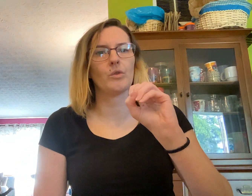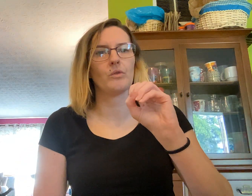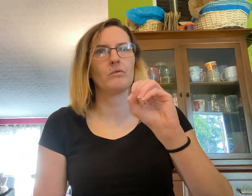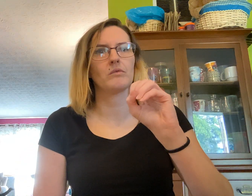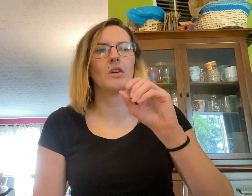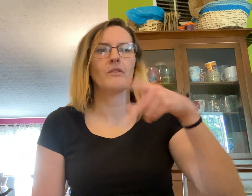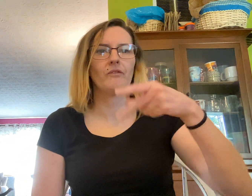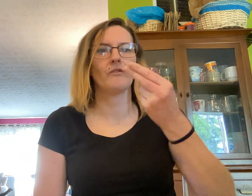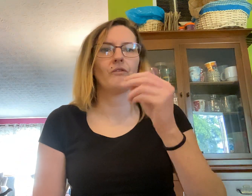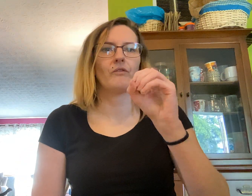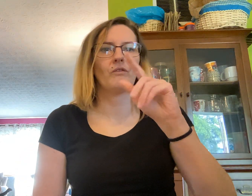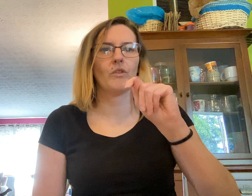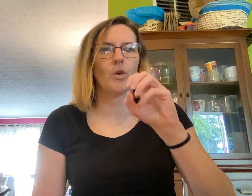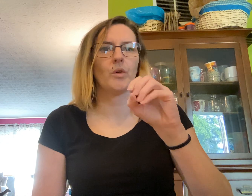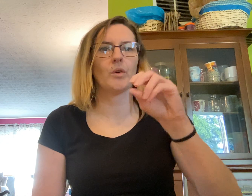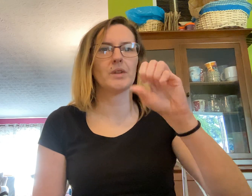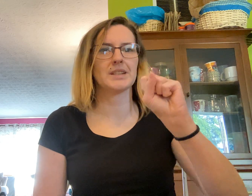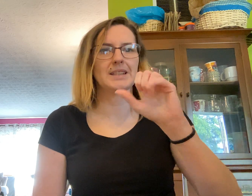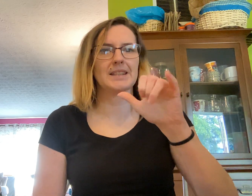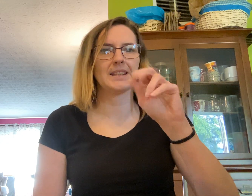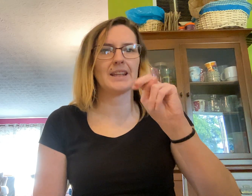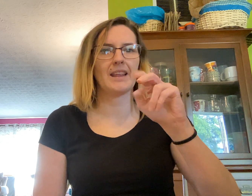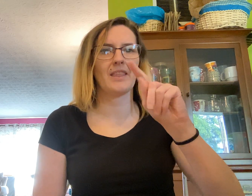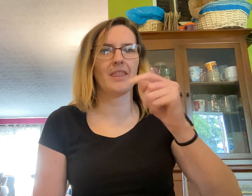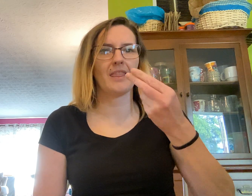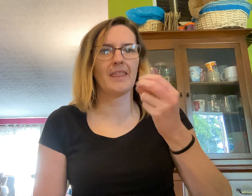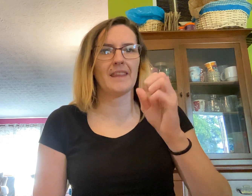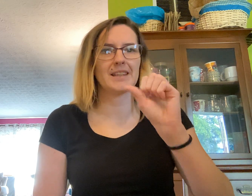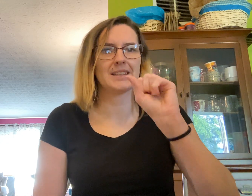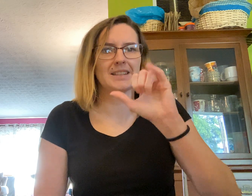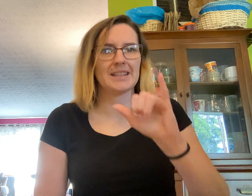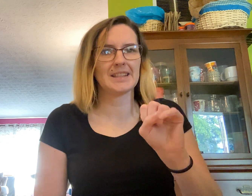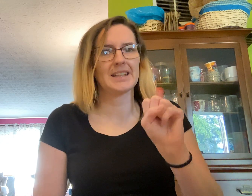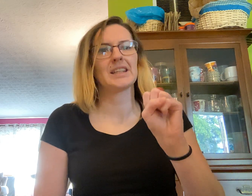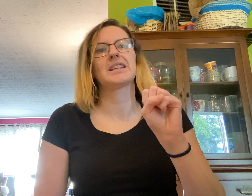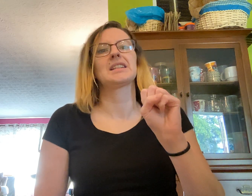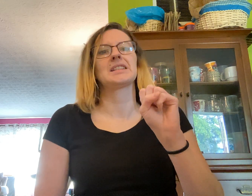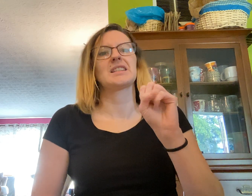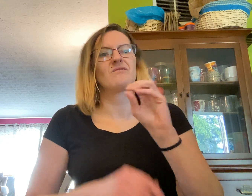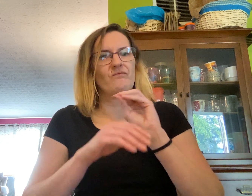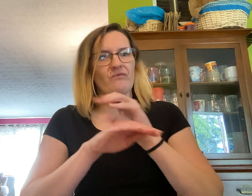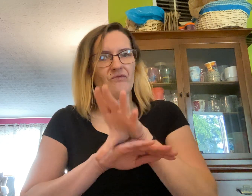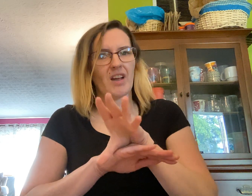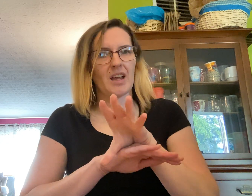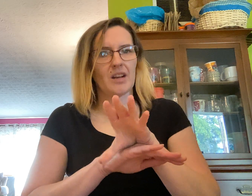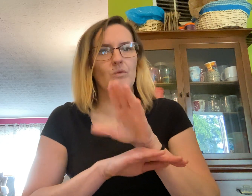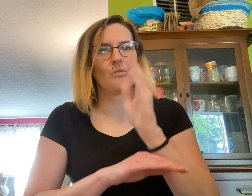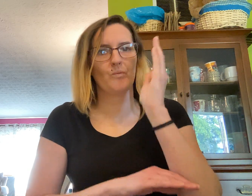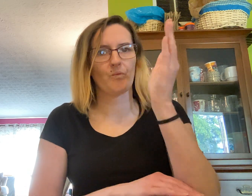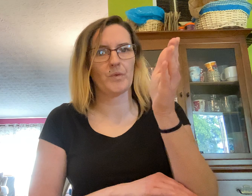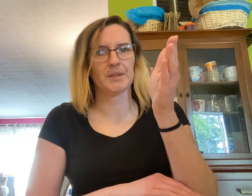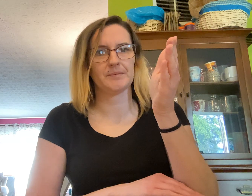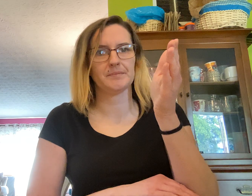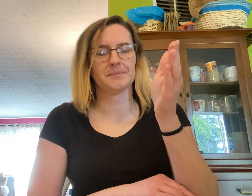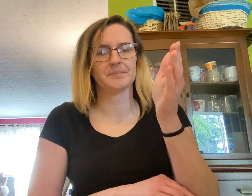work harder to survive. Fortunately, the worst case scenario didn't come true.